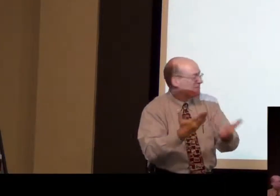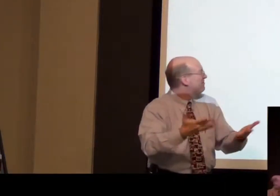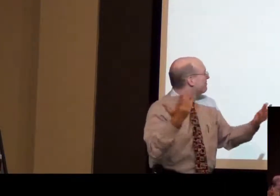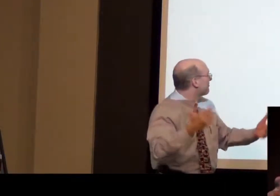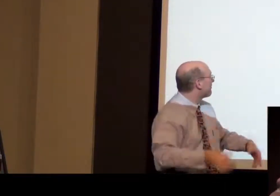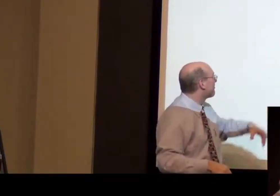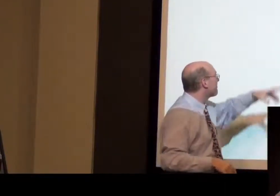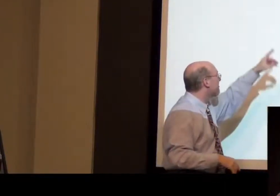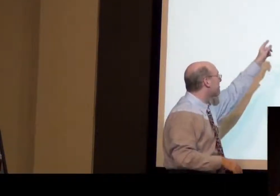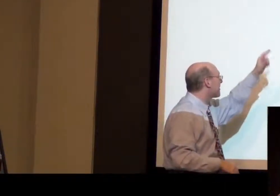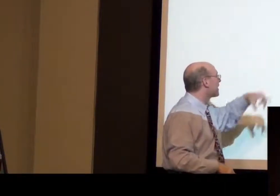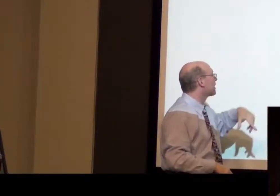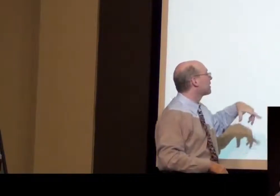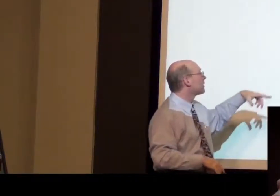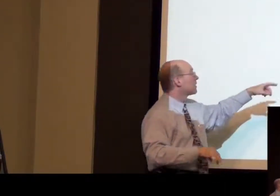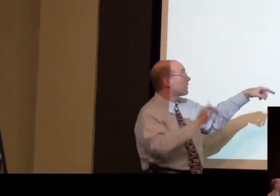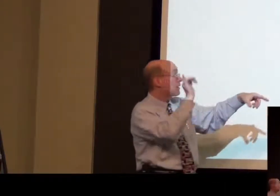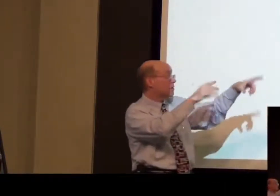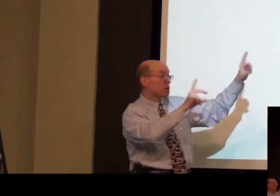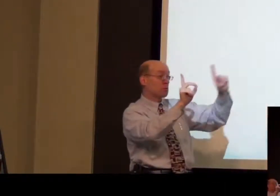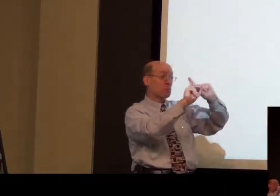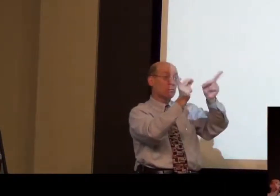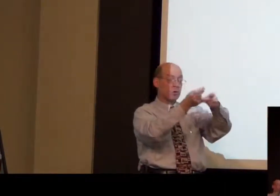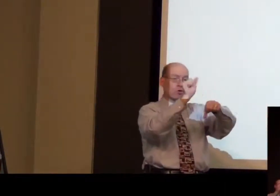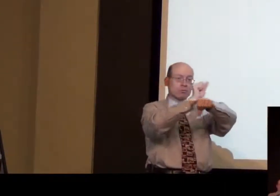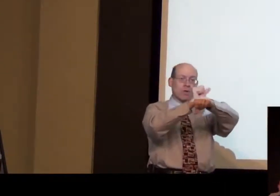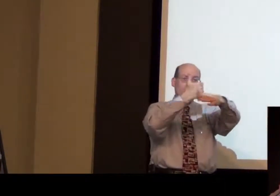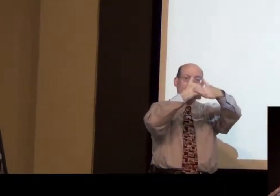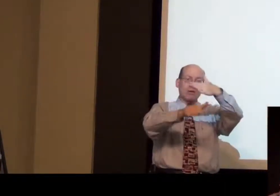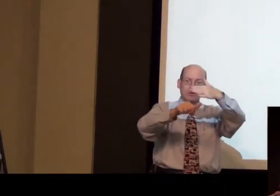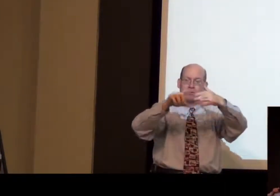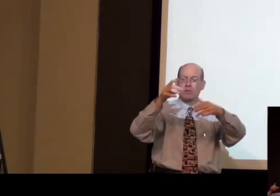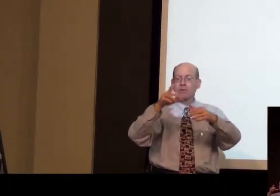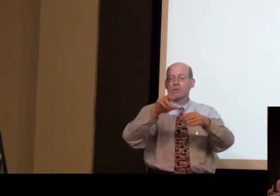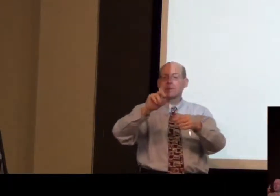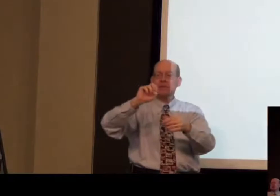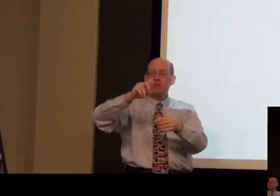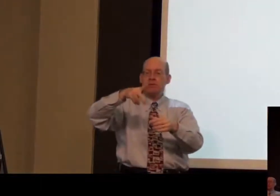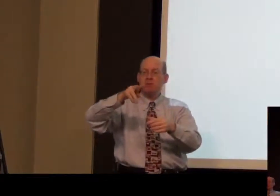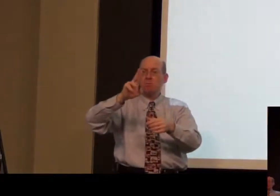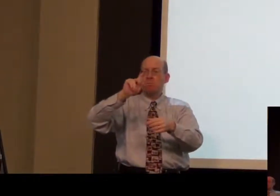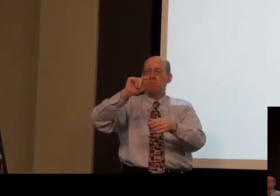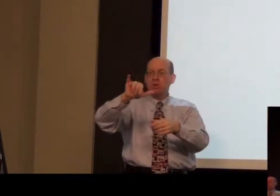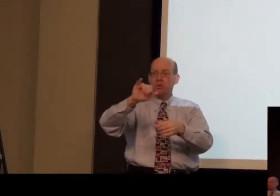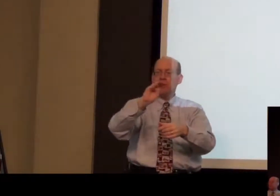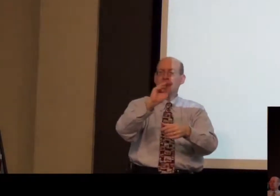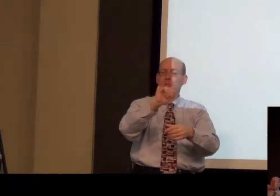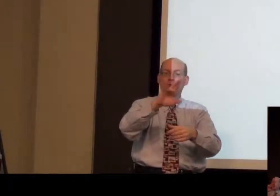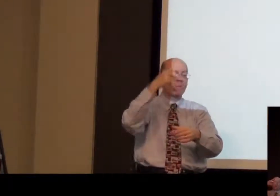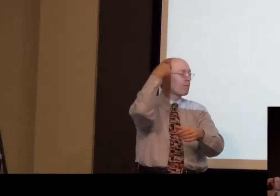of course, they're going to put helpful people in their department.